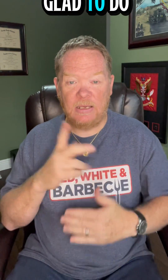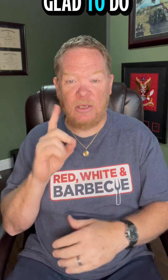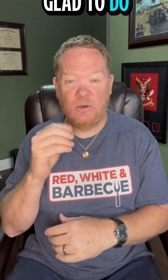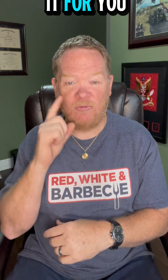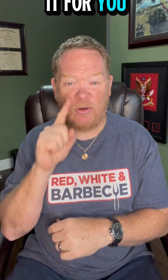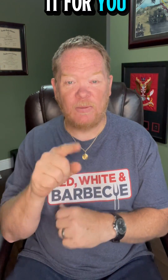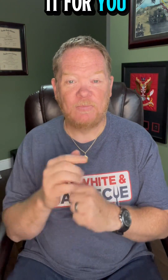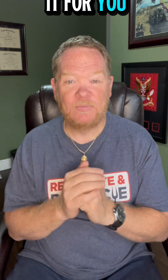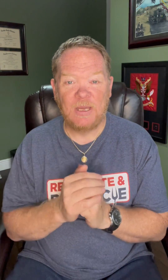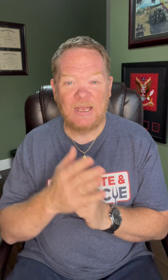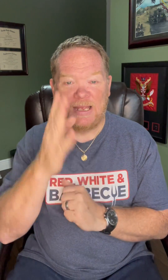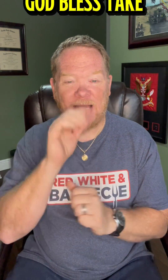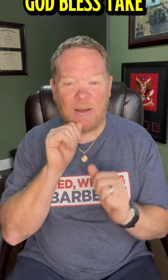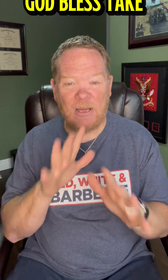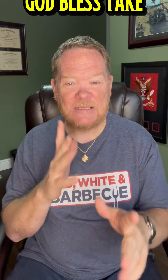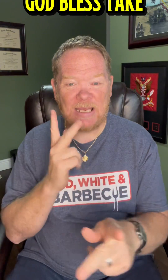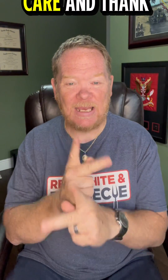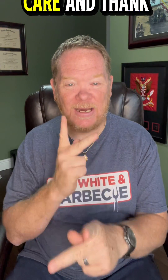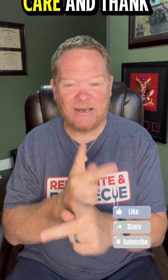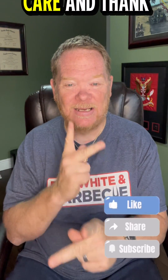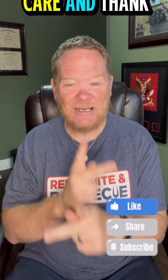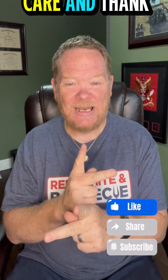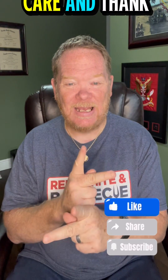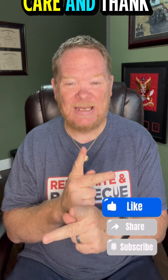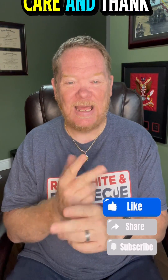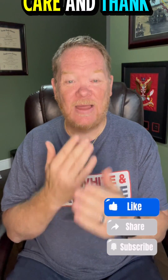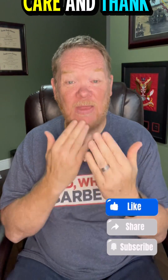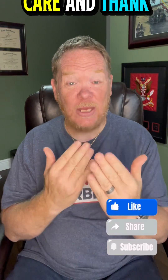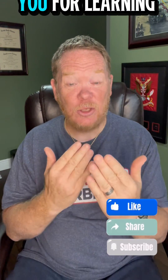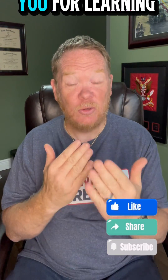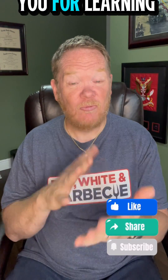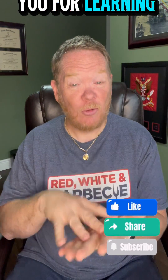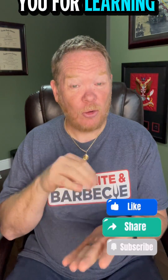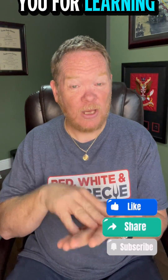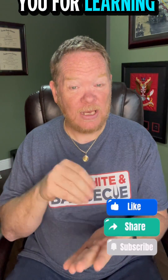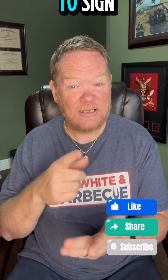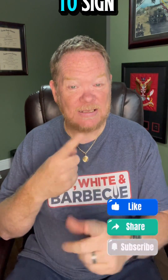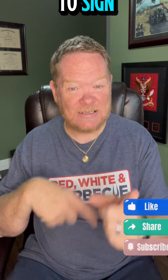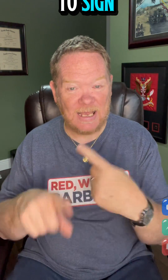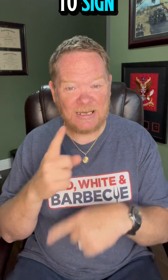do it for you. God bless, take care, and thank you for learning to sign.